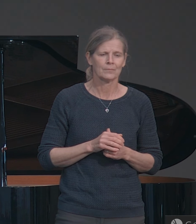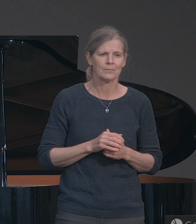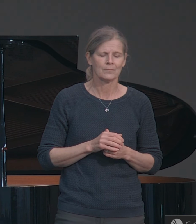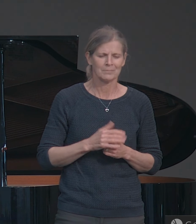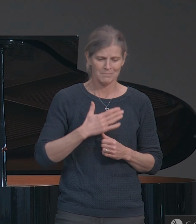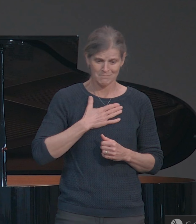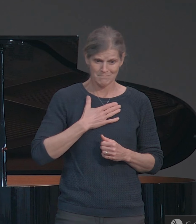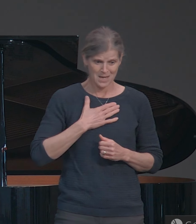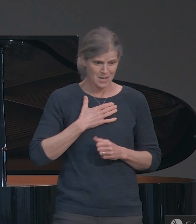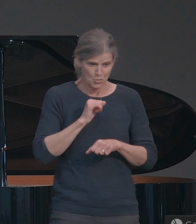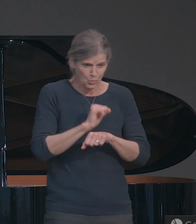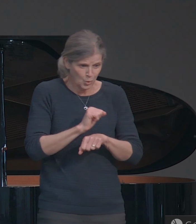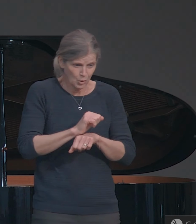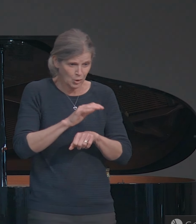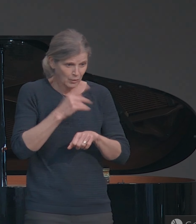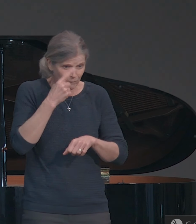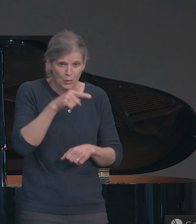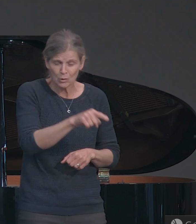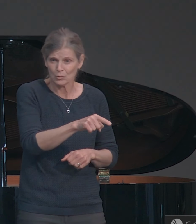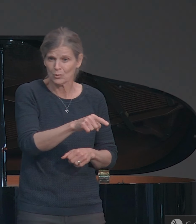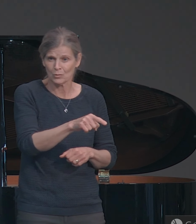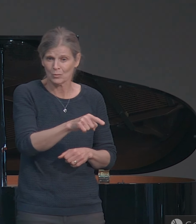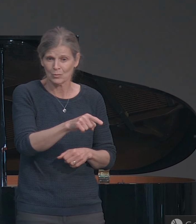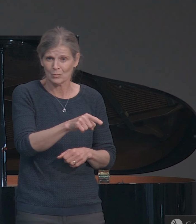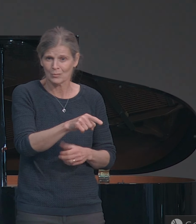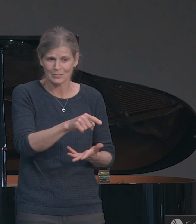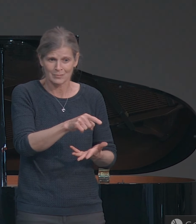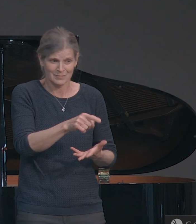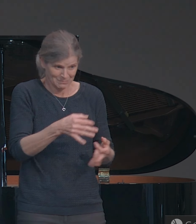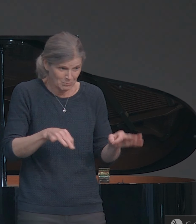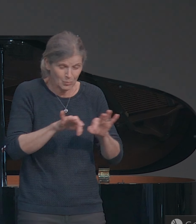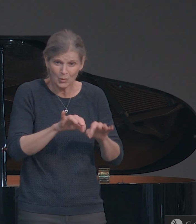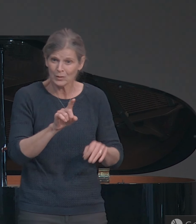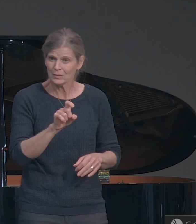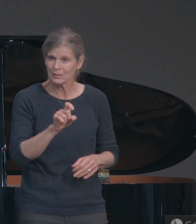Is my work on your behalf important to you?